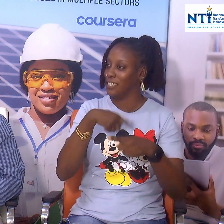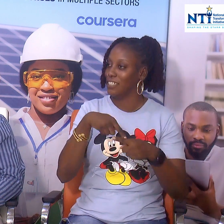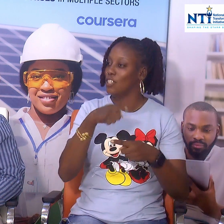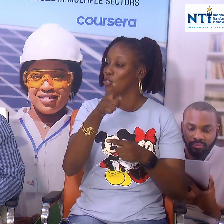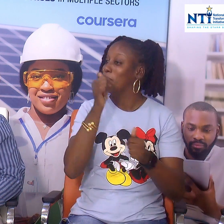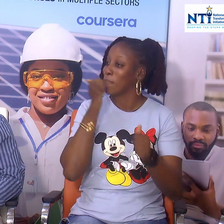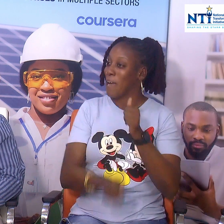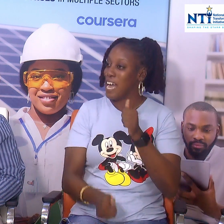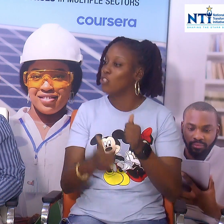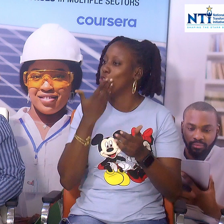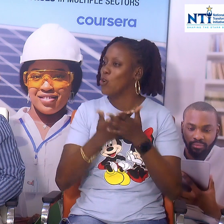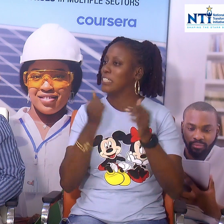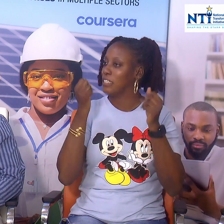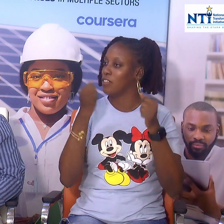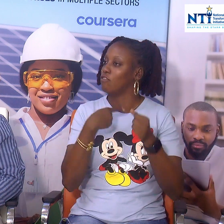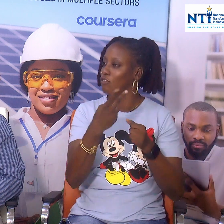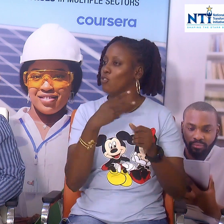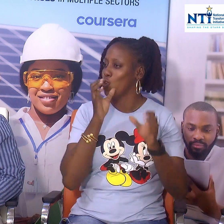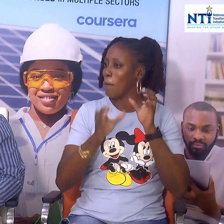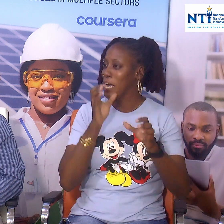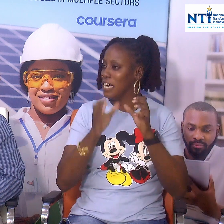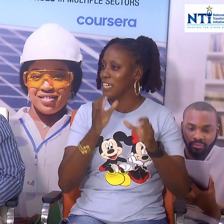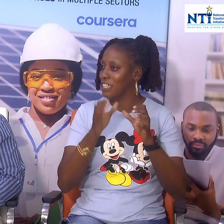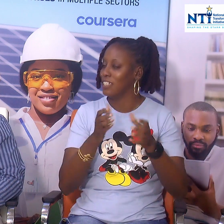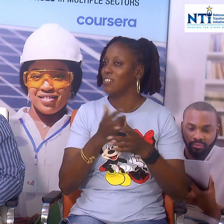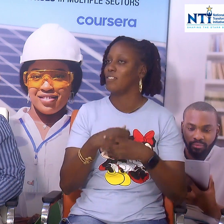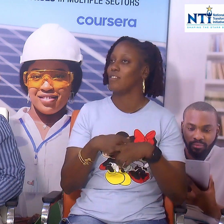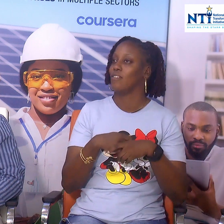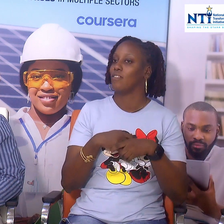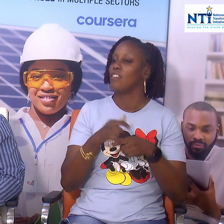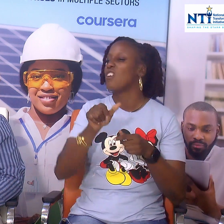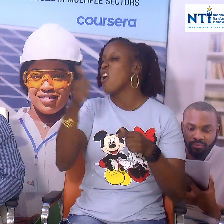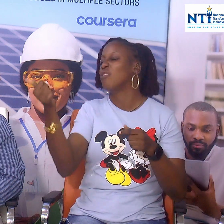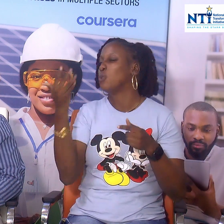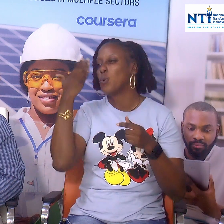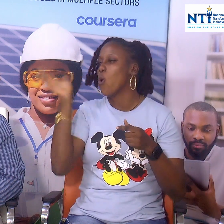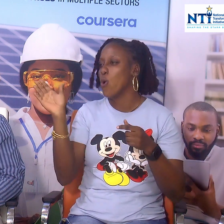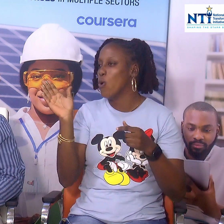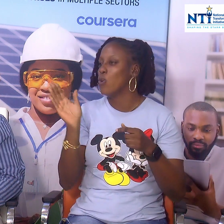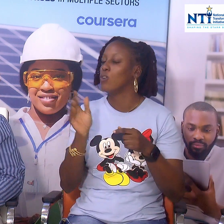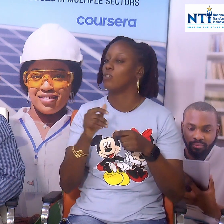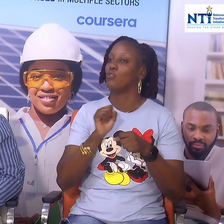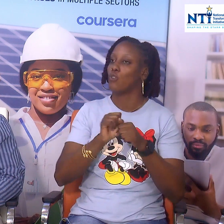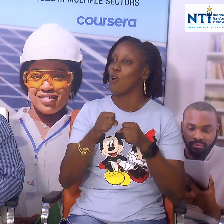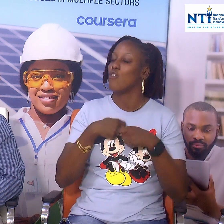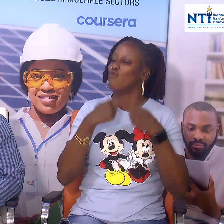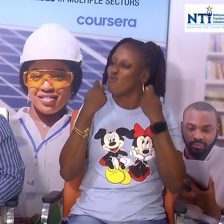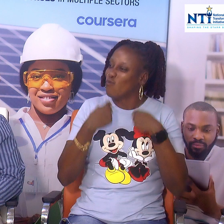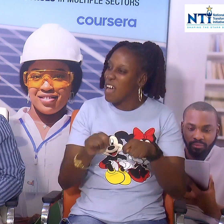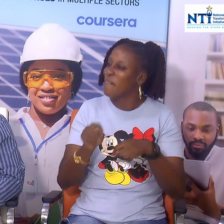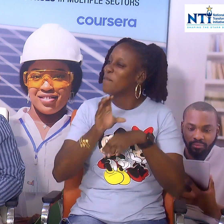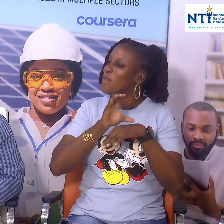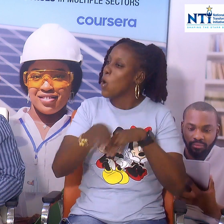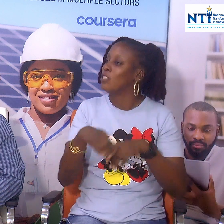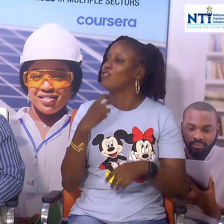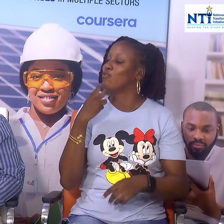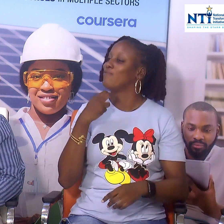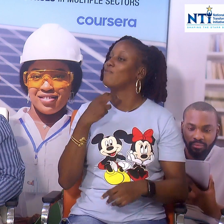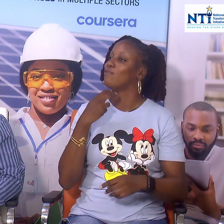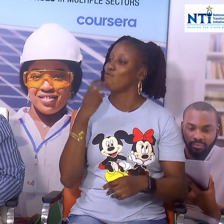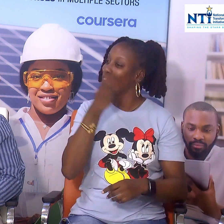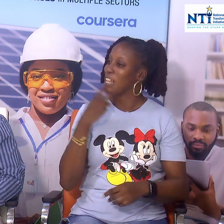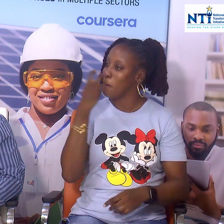she learned some sign language and, you know, good signs, and we were able to communicate with each other through signs. The others, they don't know, but